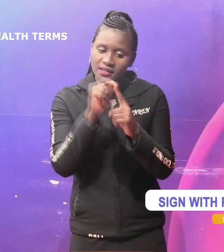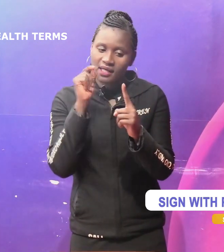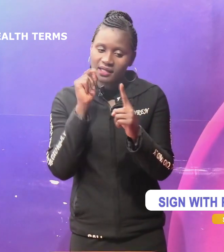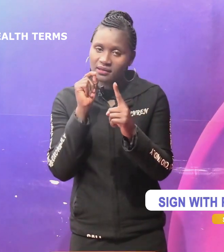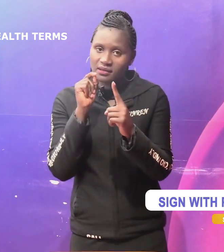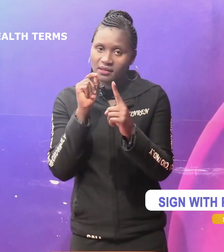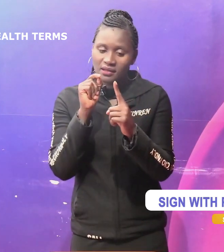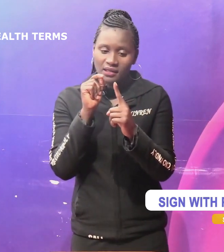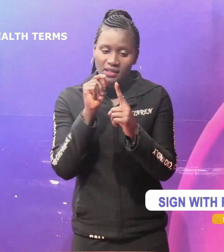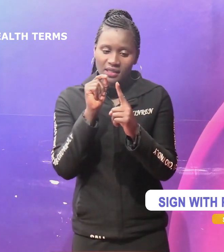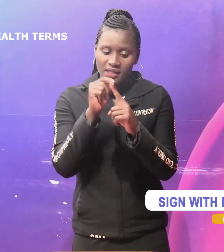Test. Test.